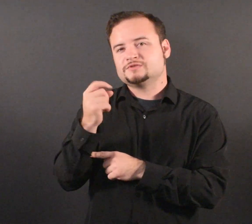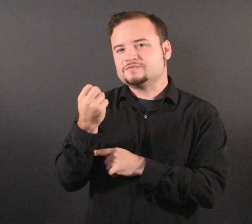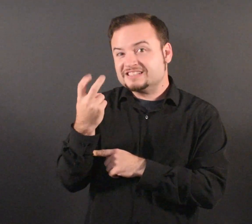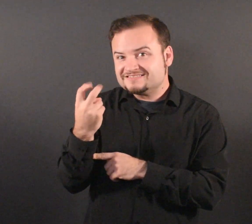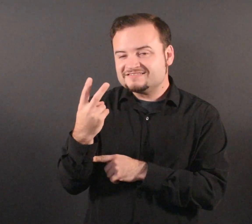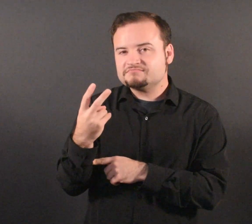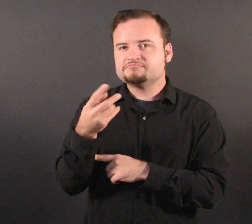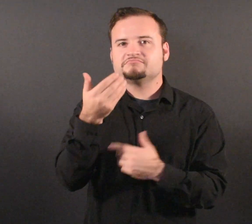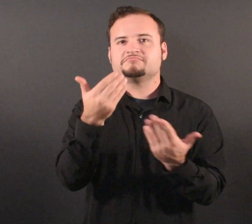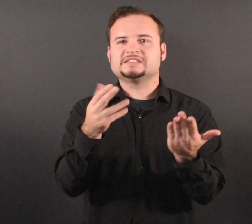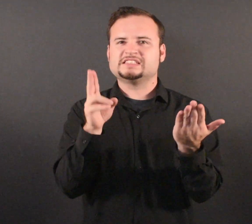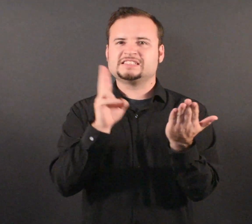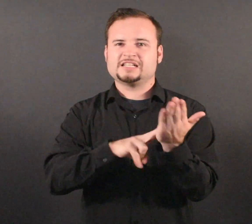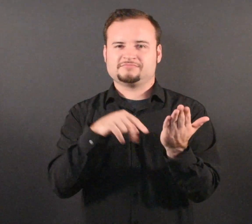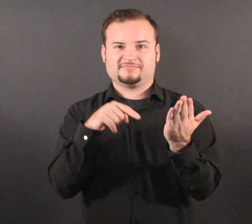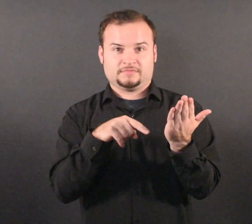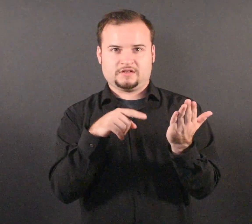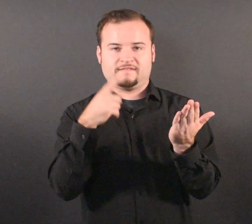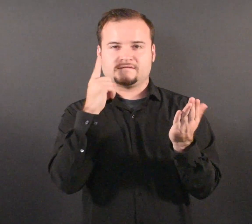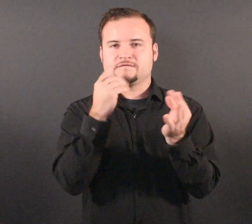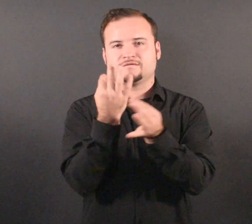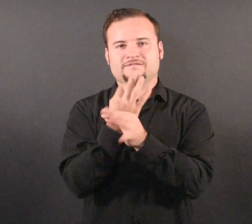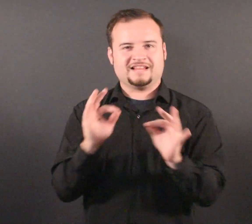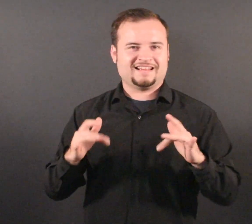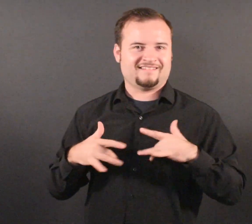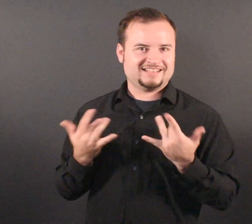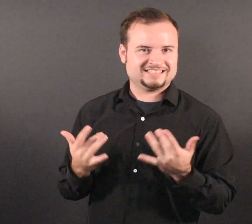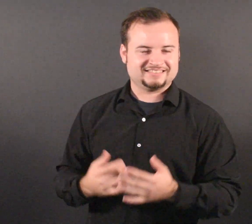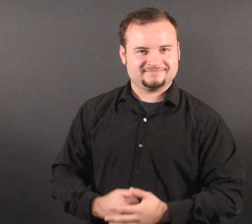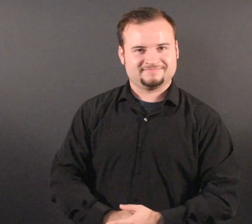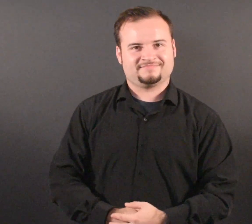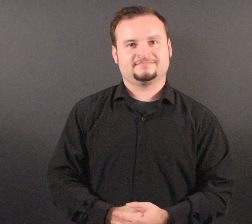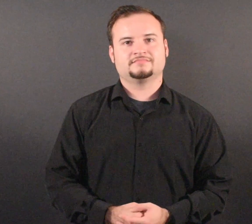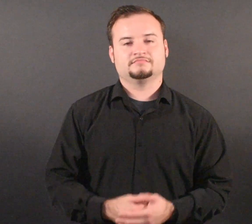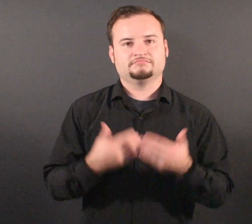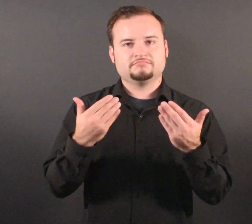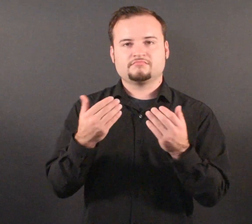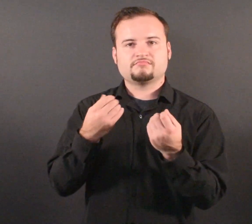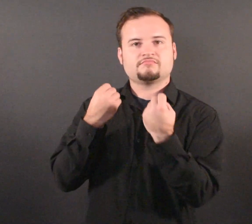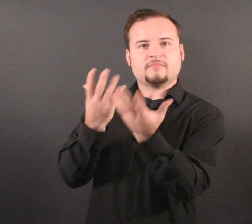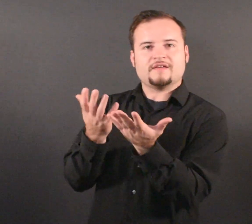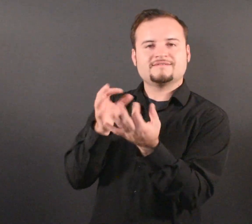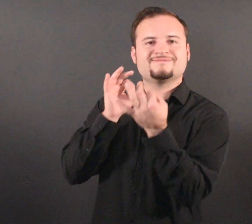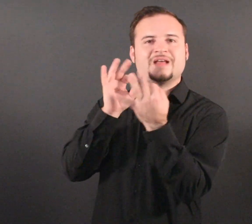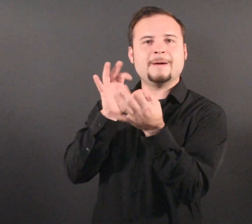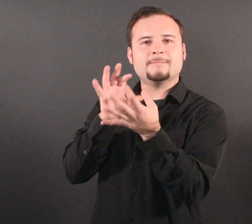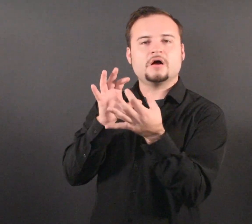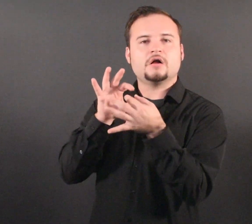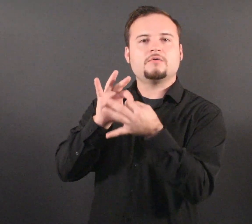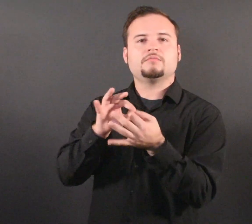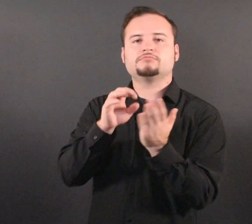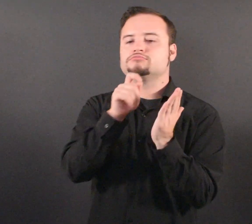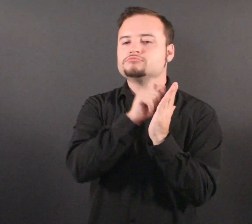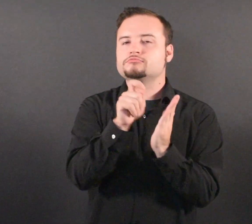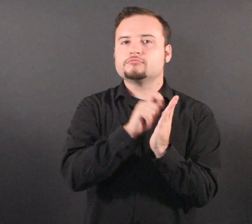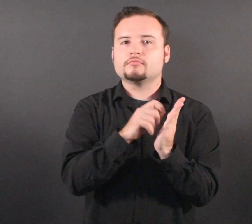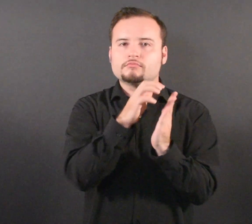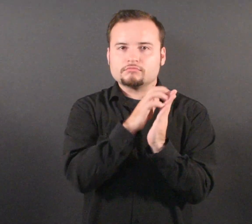You can sign up for this free event. provide feedback on draft